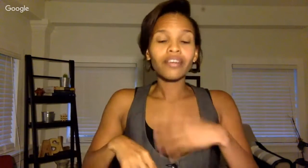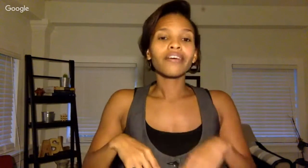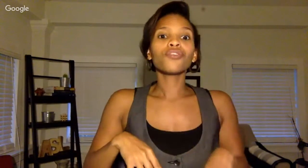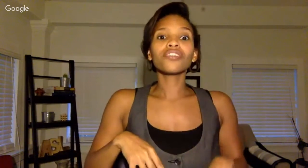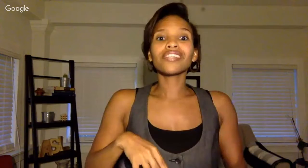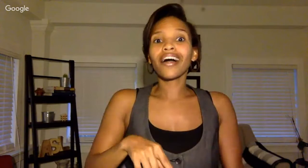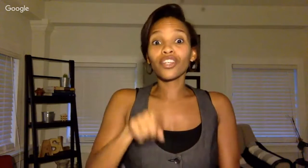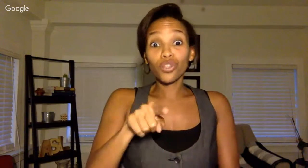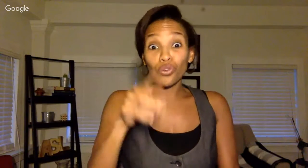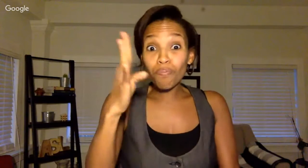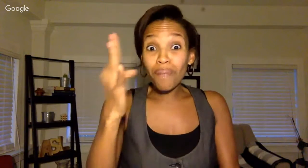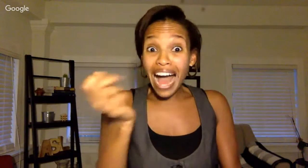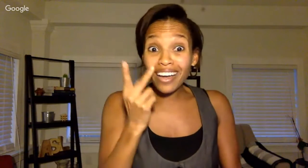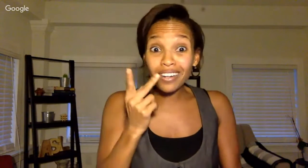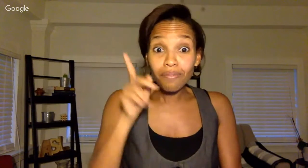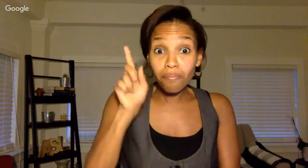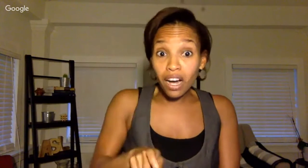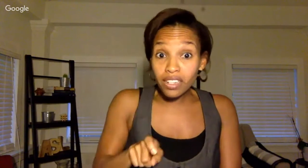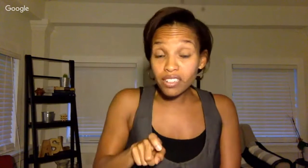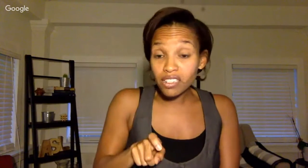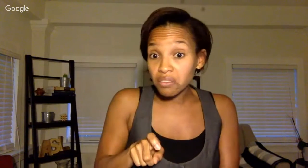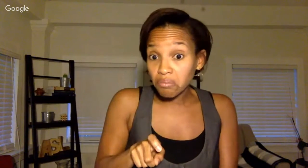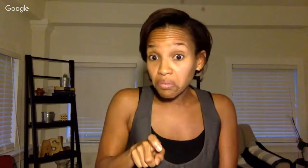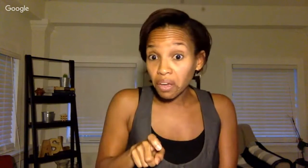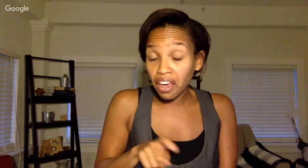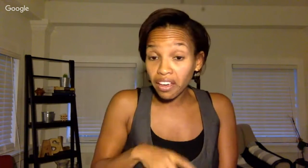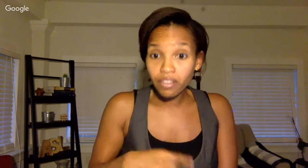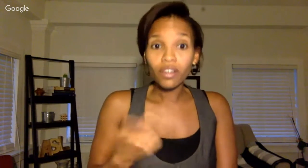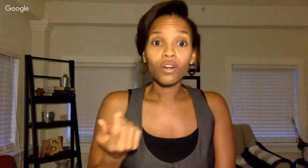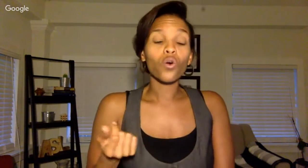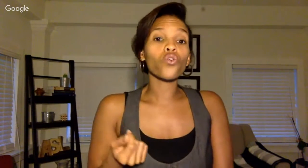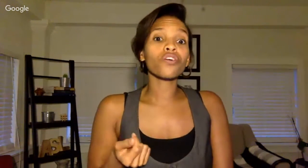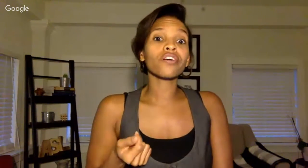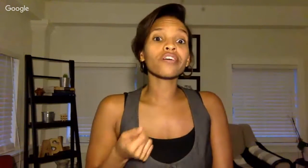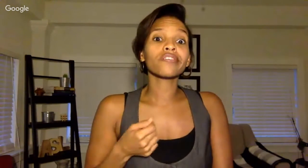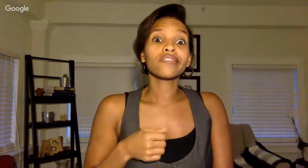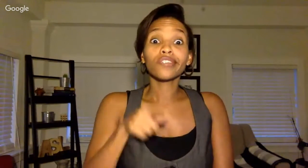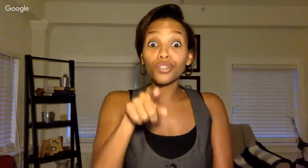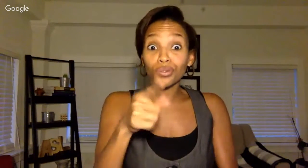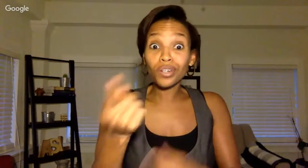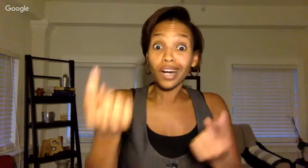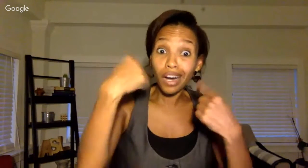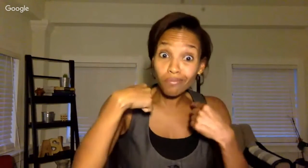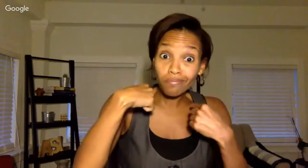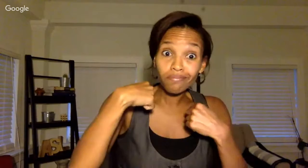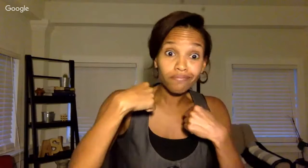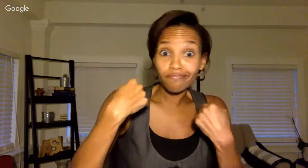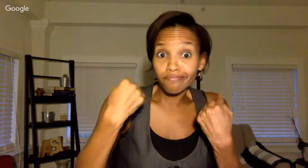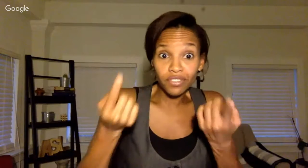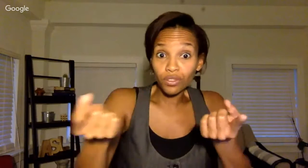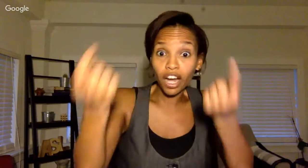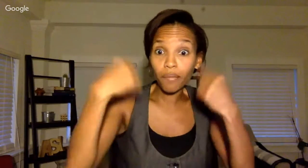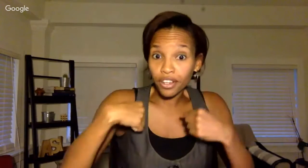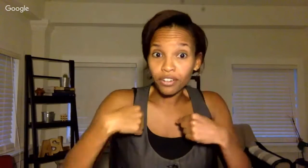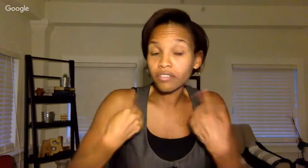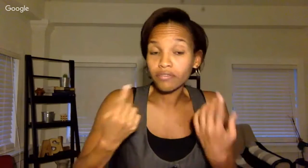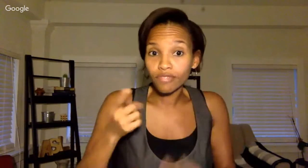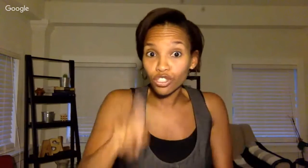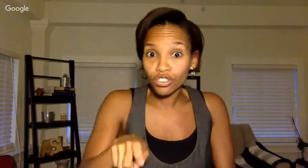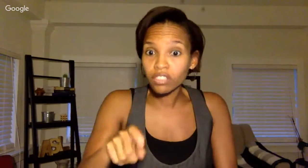you can sign you back must, okay? Or you come here, should,